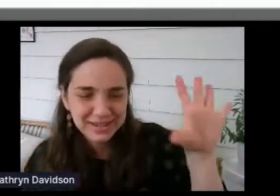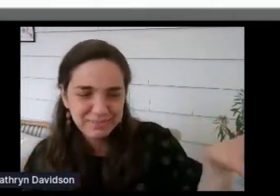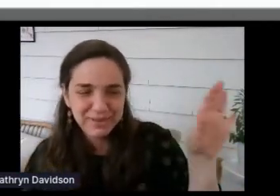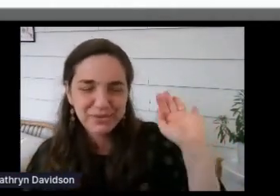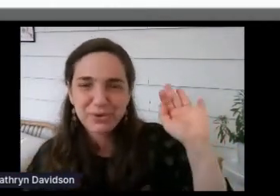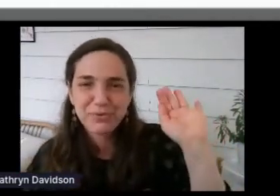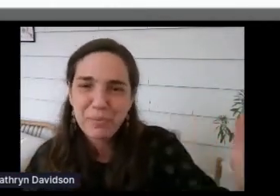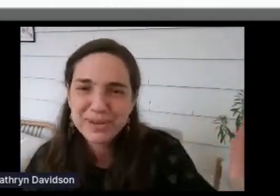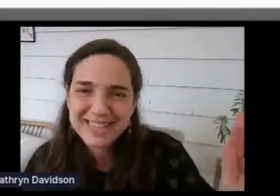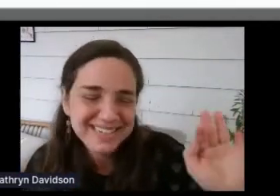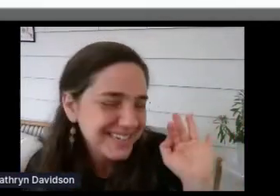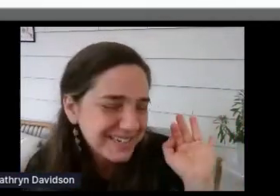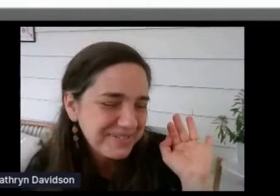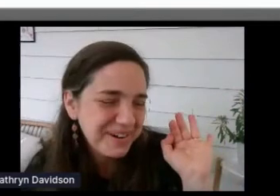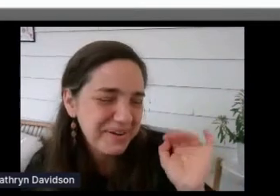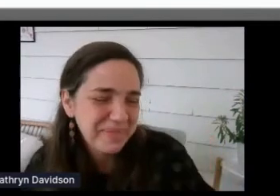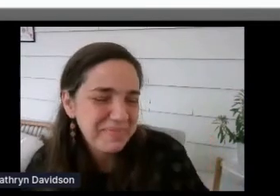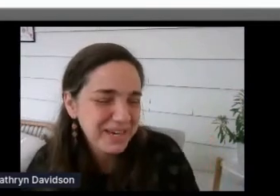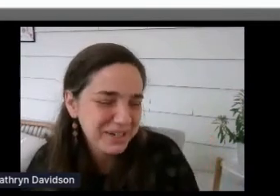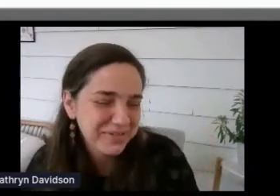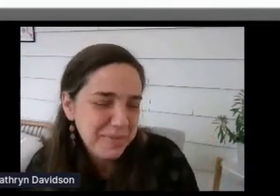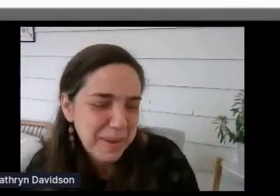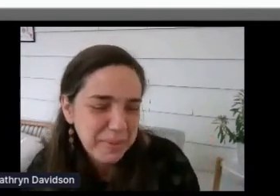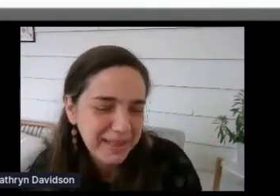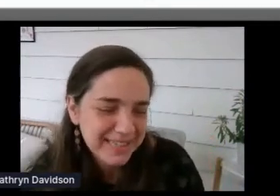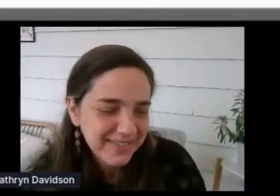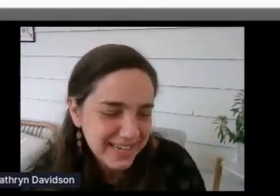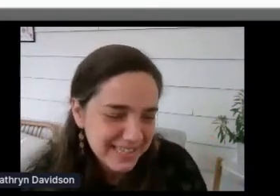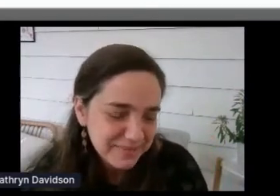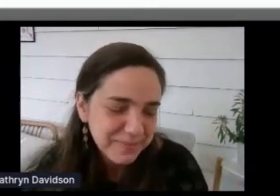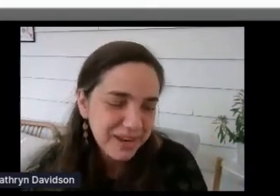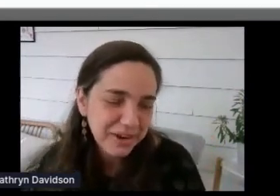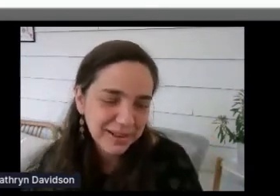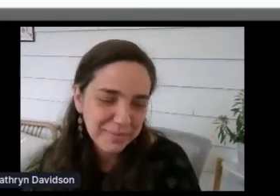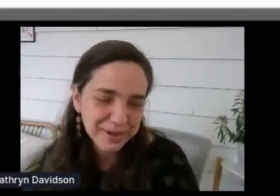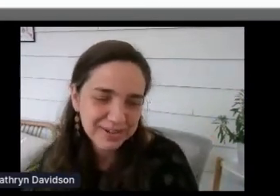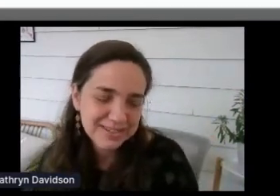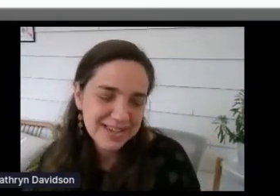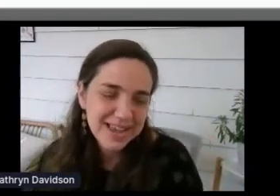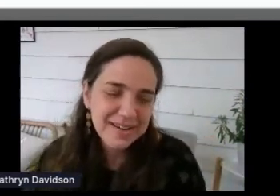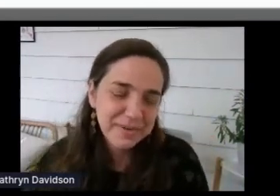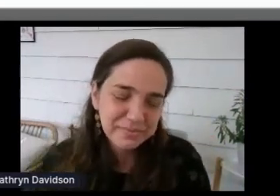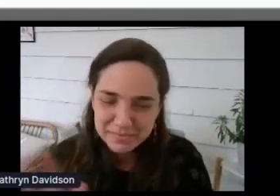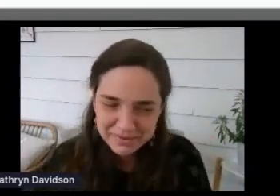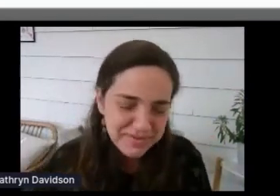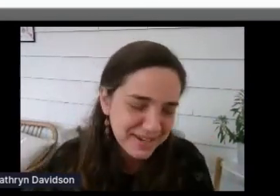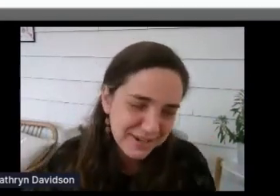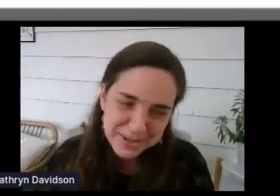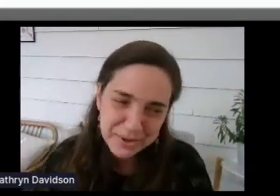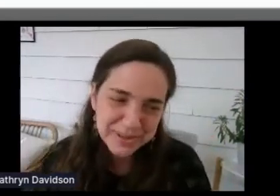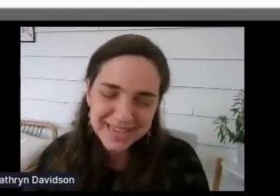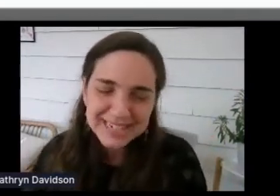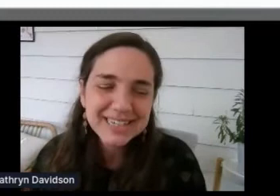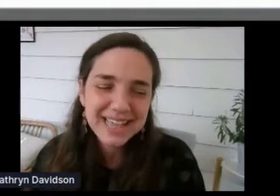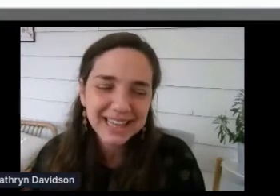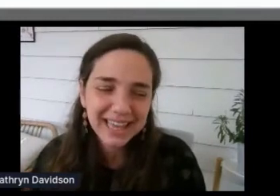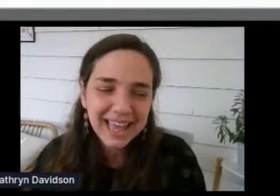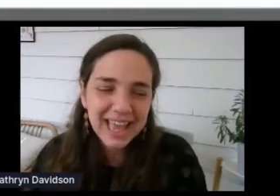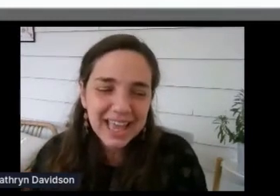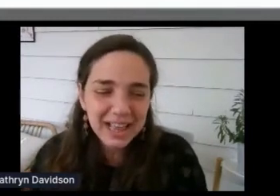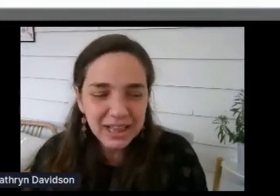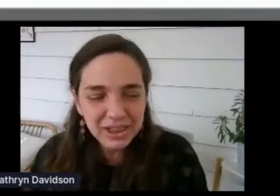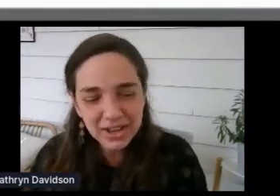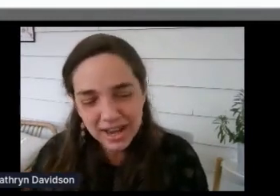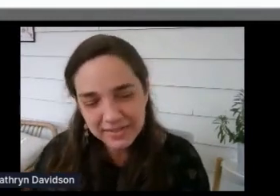a sort of representative picture from a paper by Lisa Vigenson and her collaborators from about 15 years ago. But the idea is that,